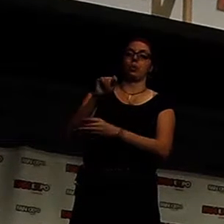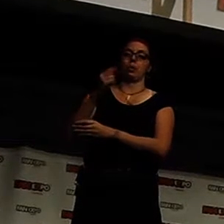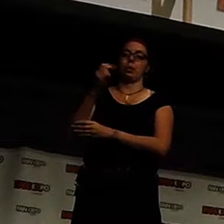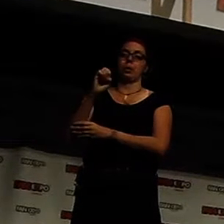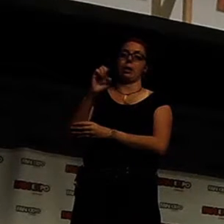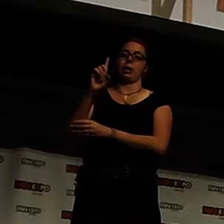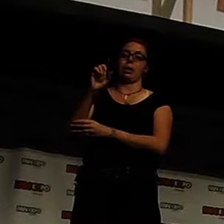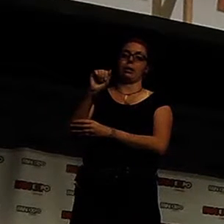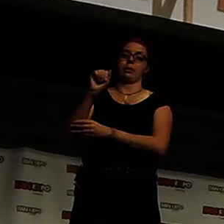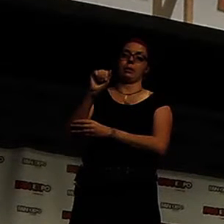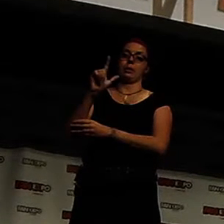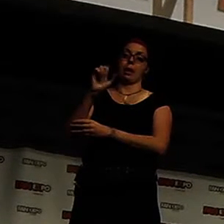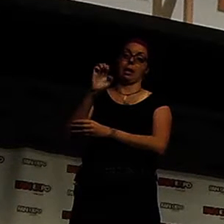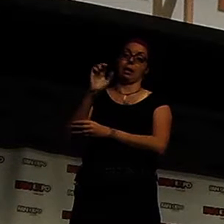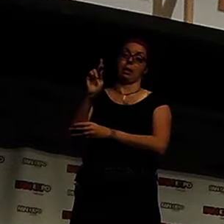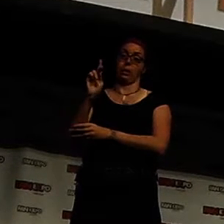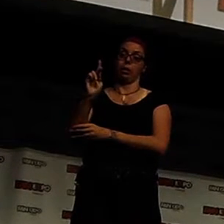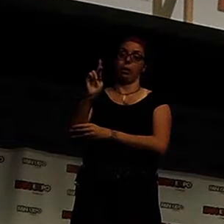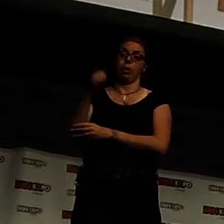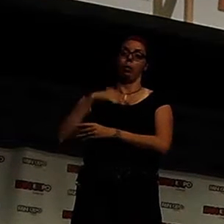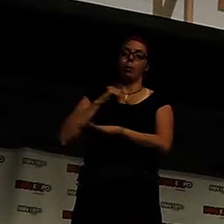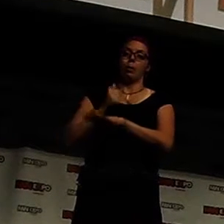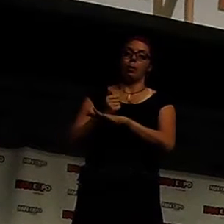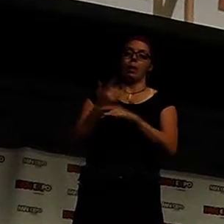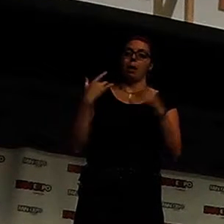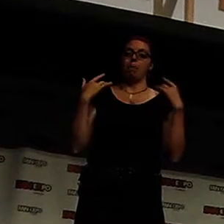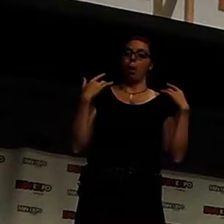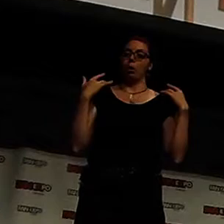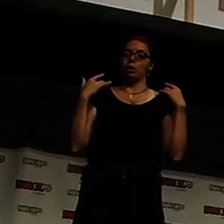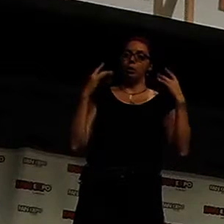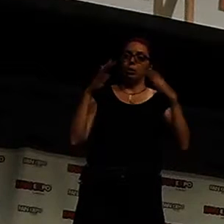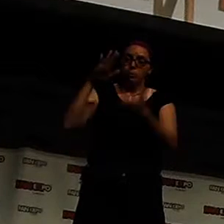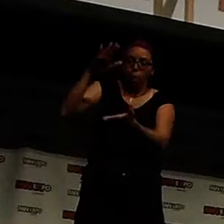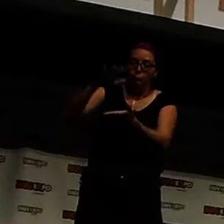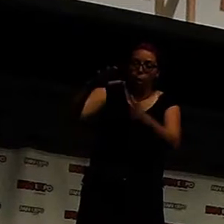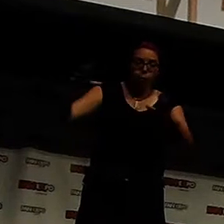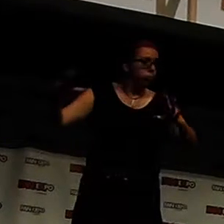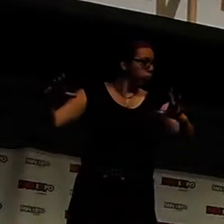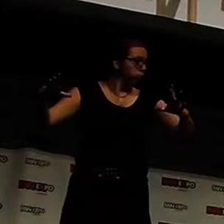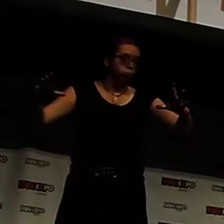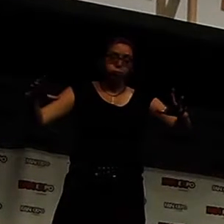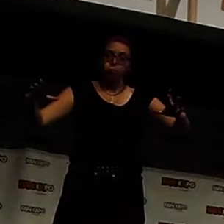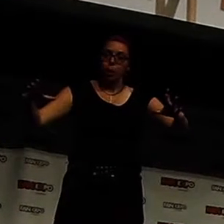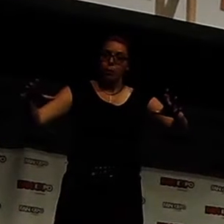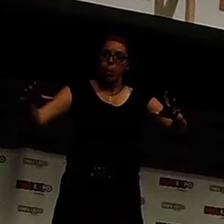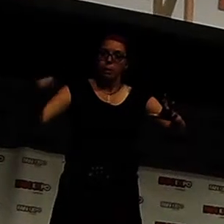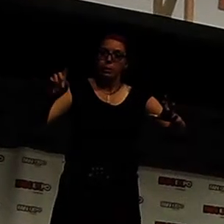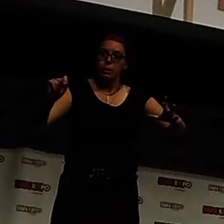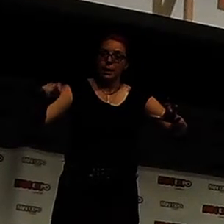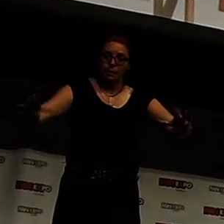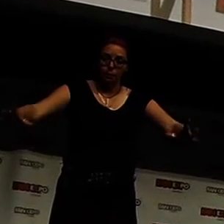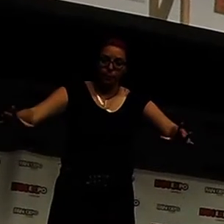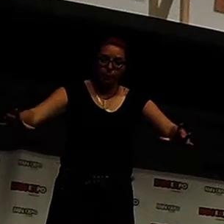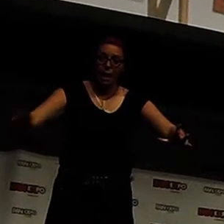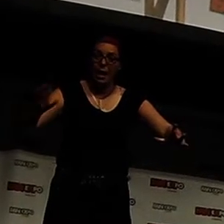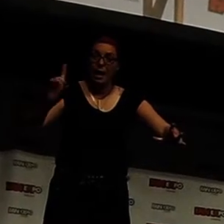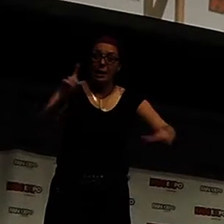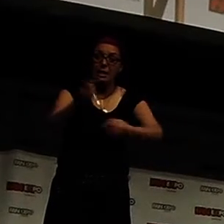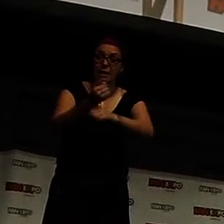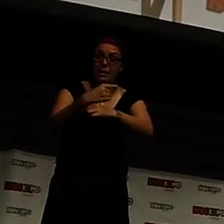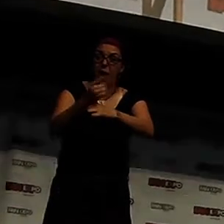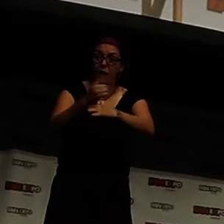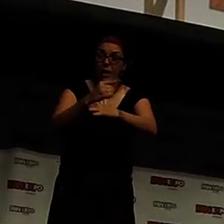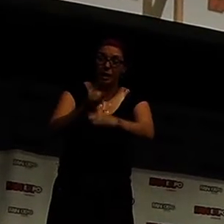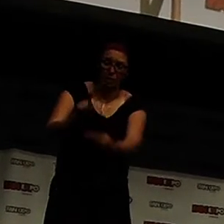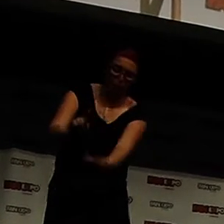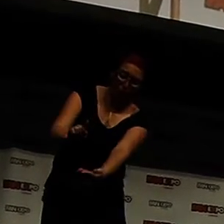what you see is the Dalek, you know, like the Daleks are literally like this big, and the filming on a set like that's been, you know,